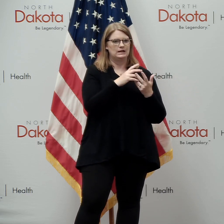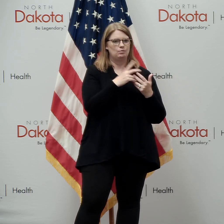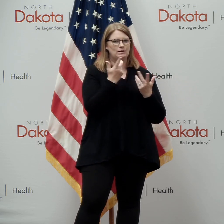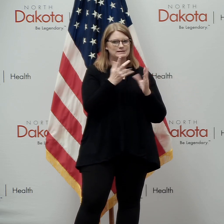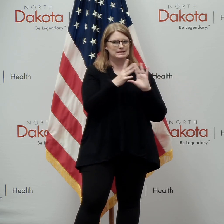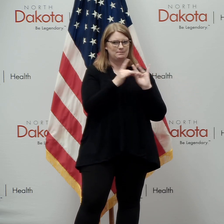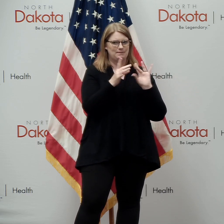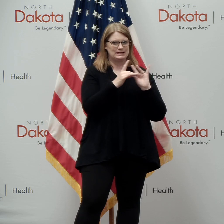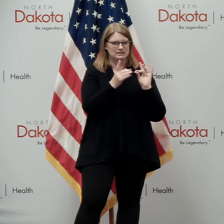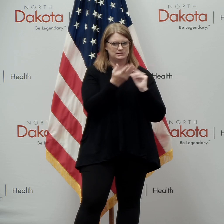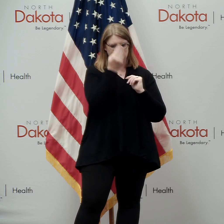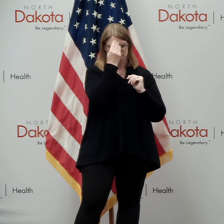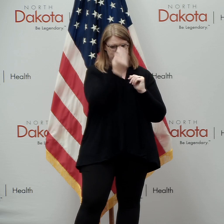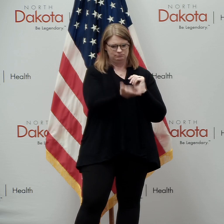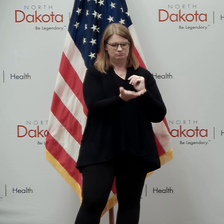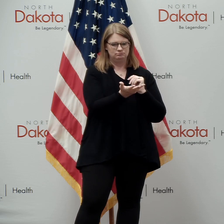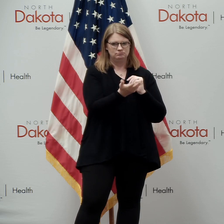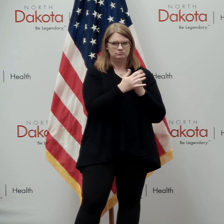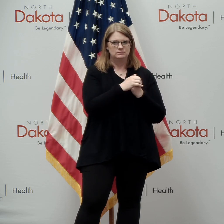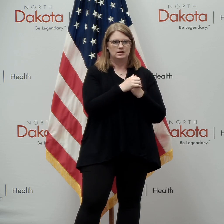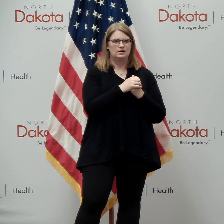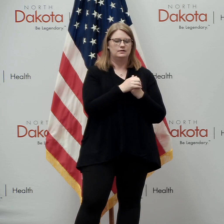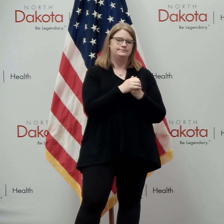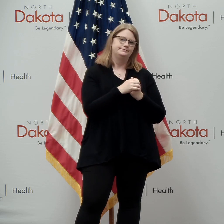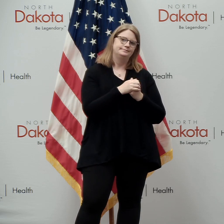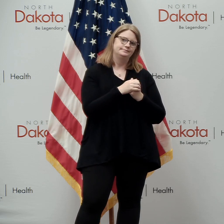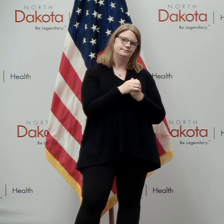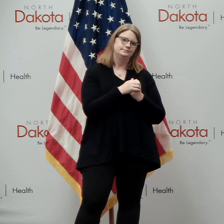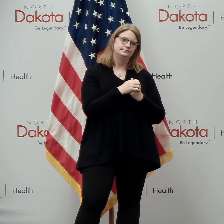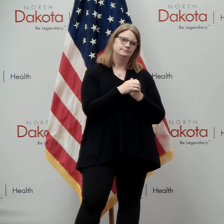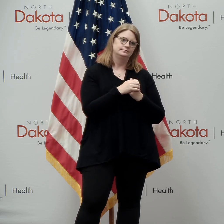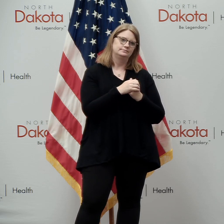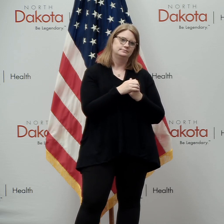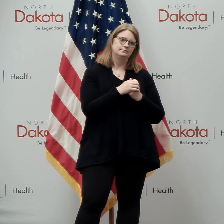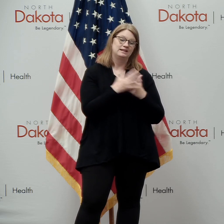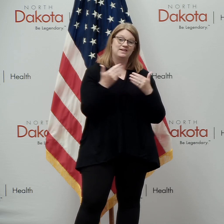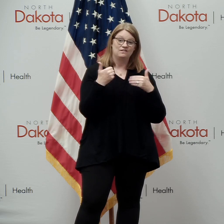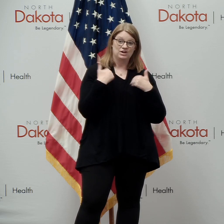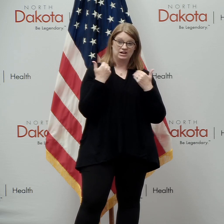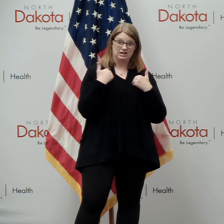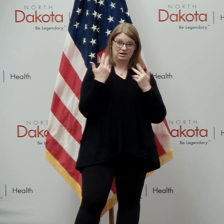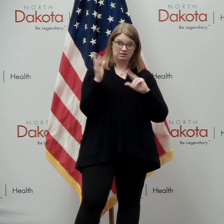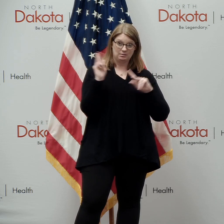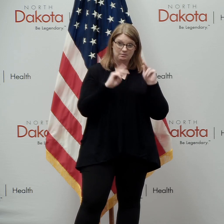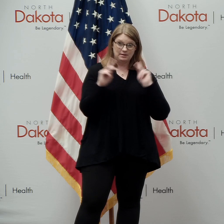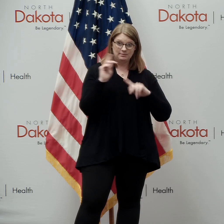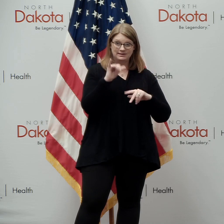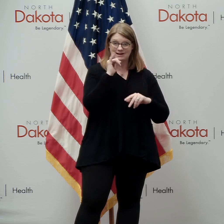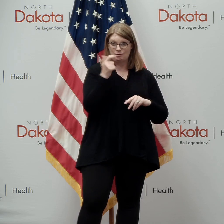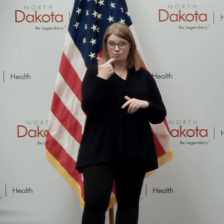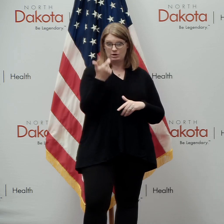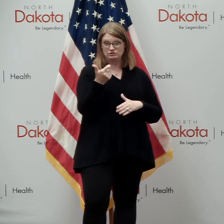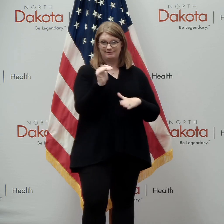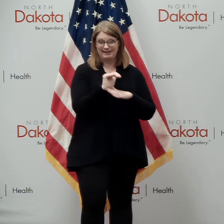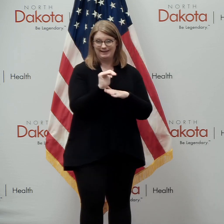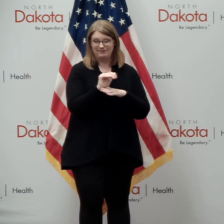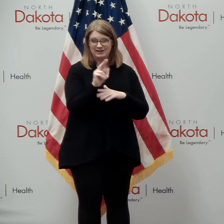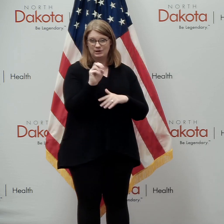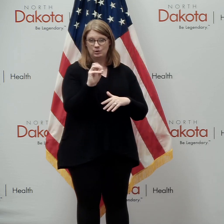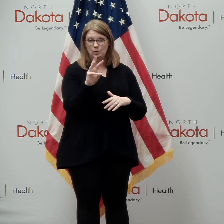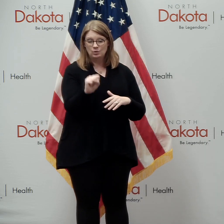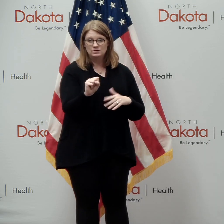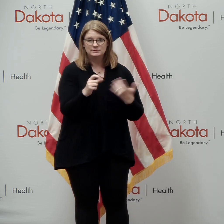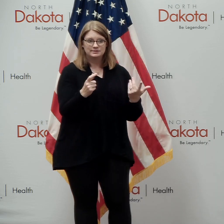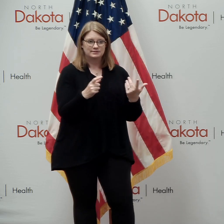what's the message that actually reaches them. And of course, for younger folks that aren't watching the evening news, it's going to have to